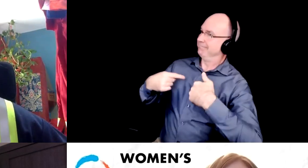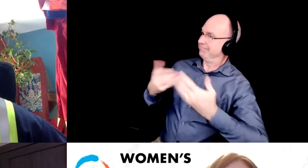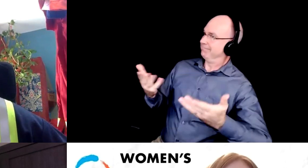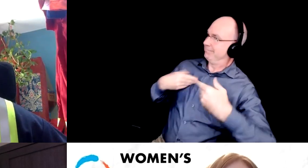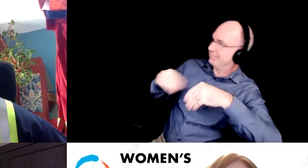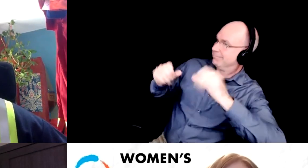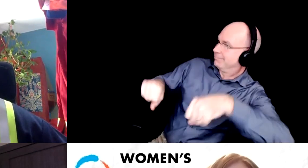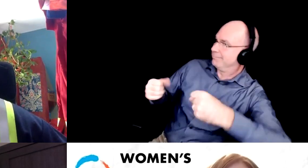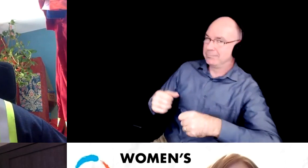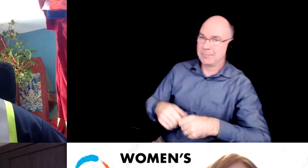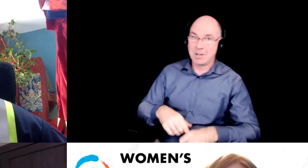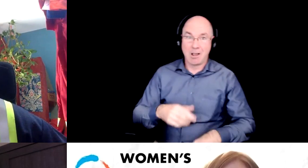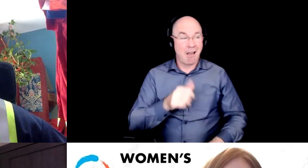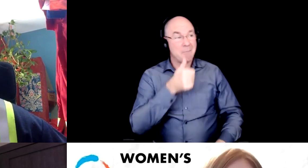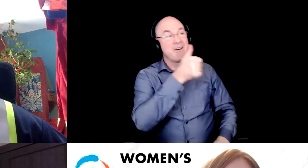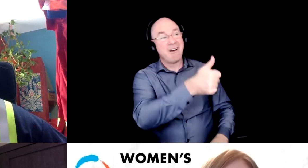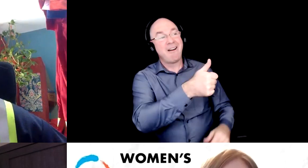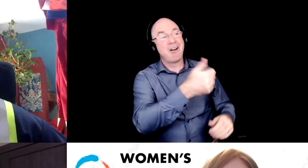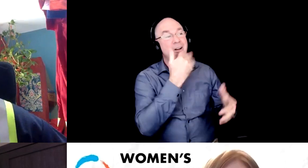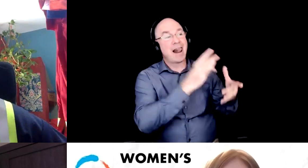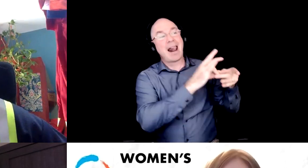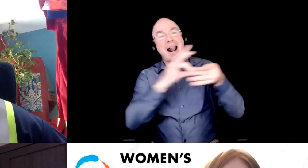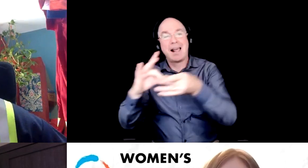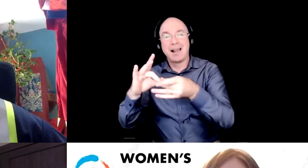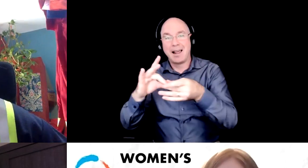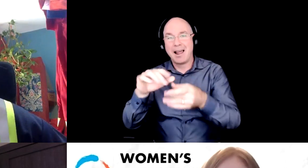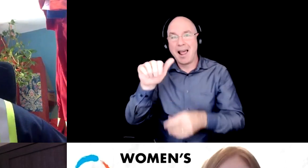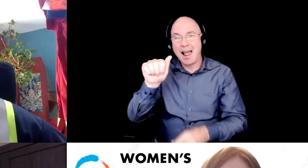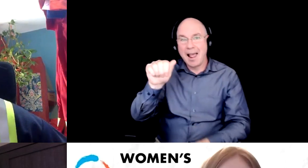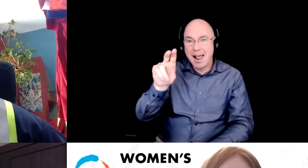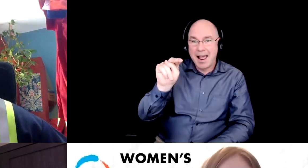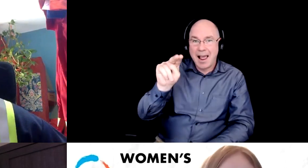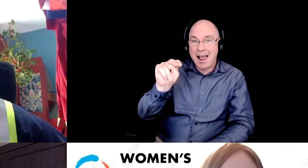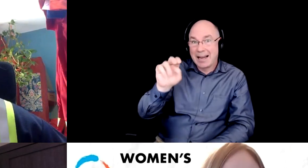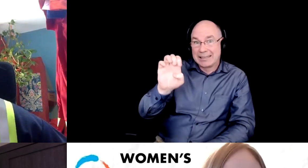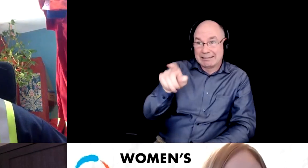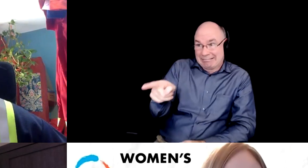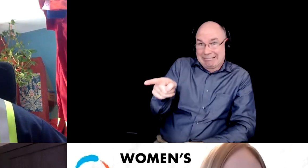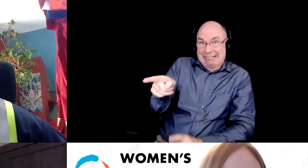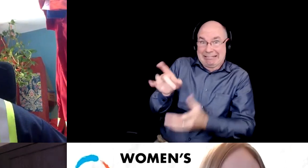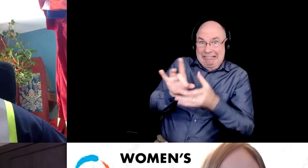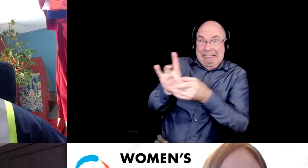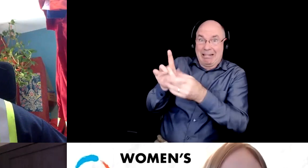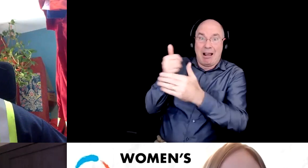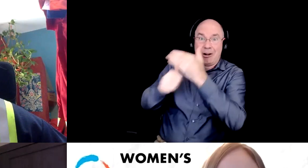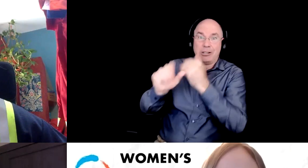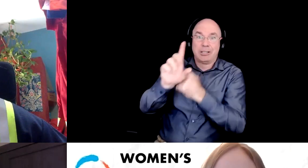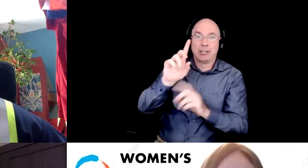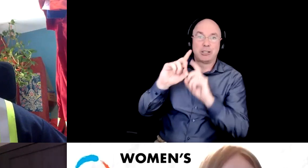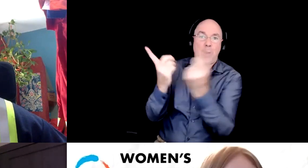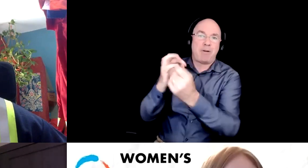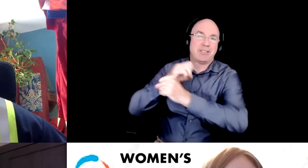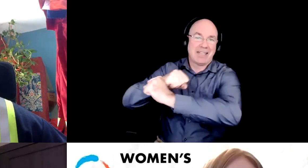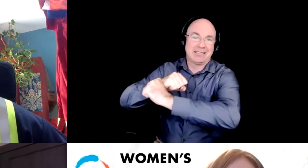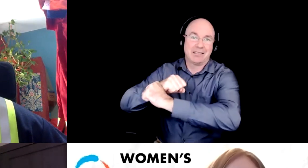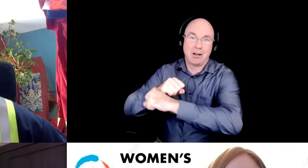Well, that's a perfect segue to Anne, who is directly connected with the Department of Defense. They're a